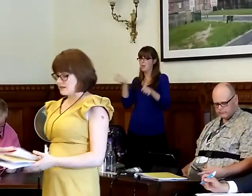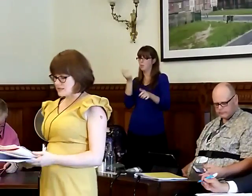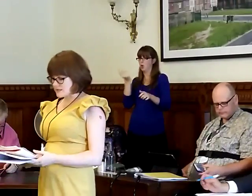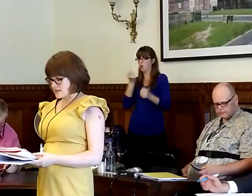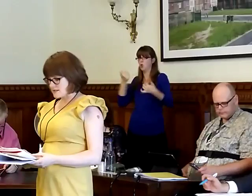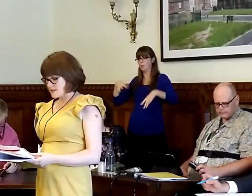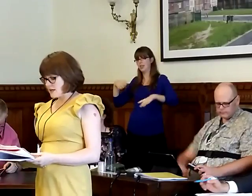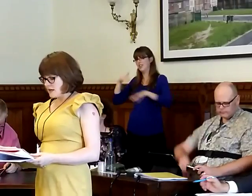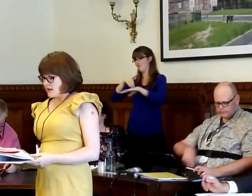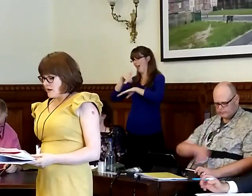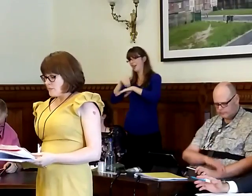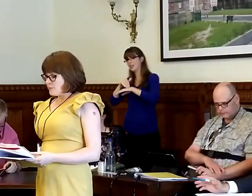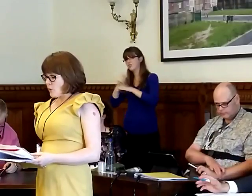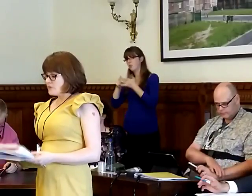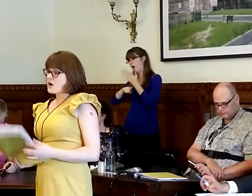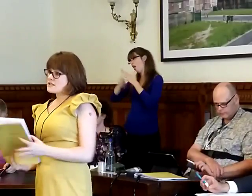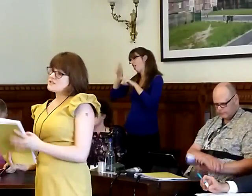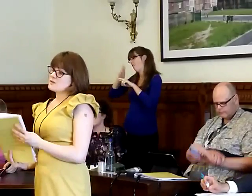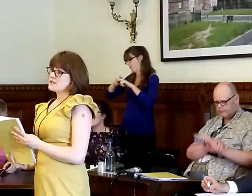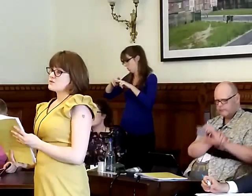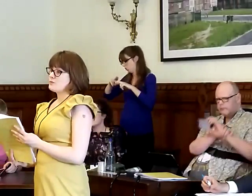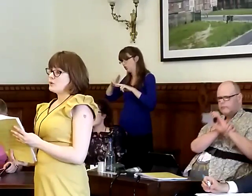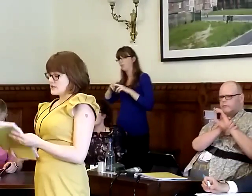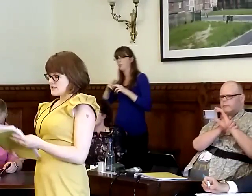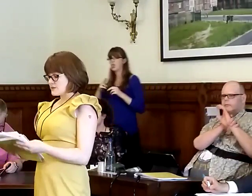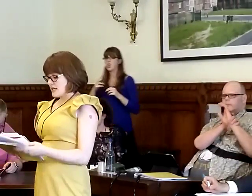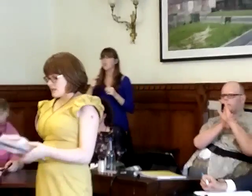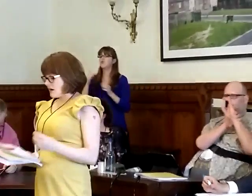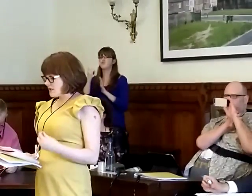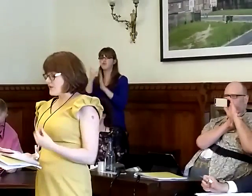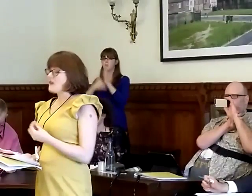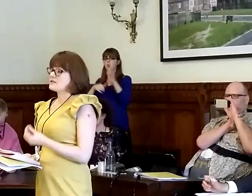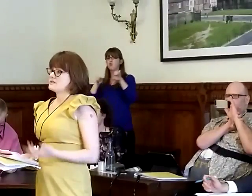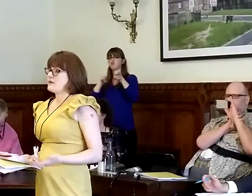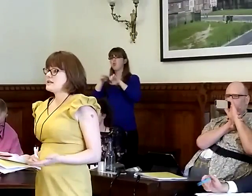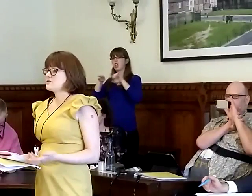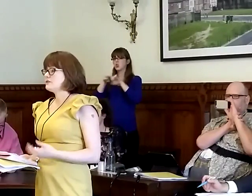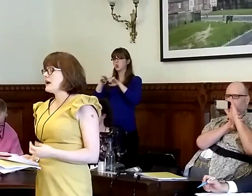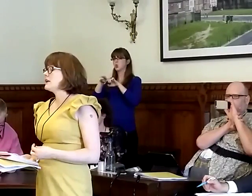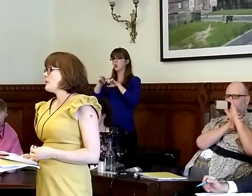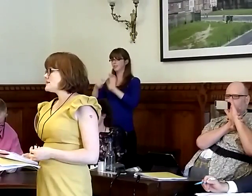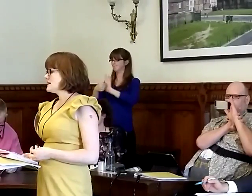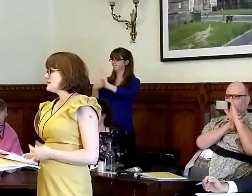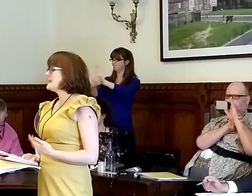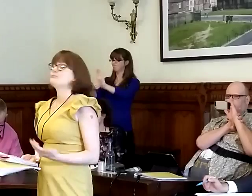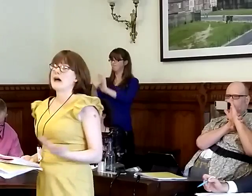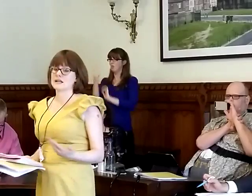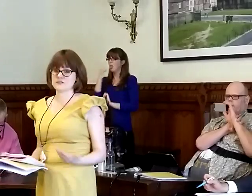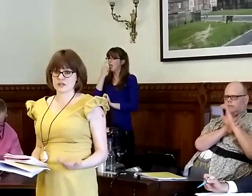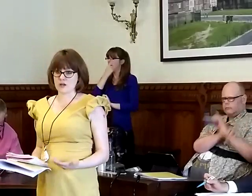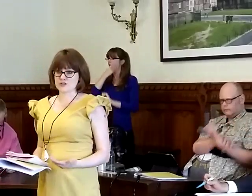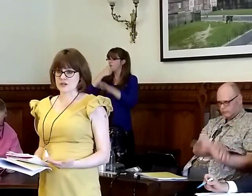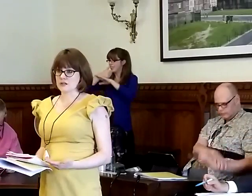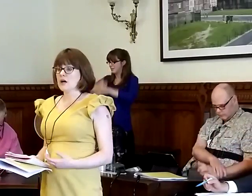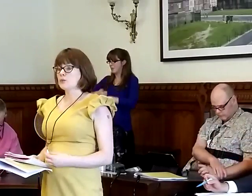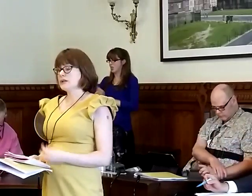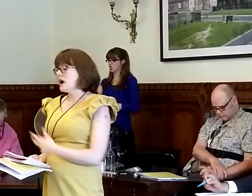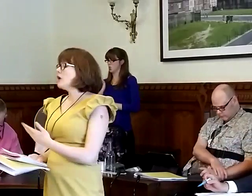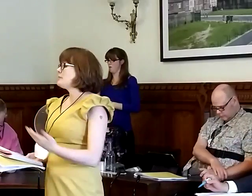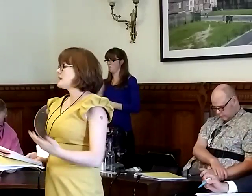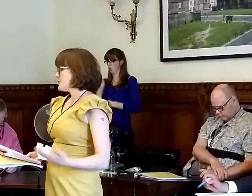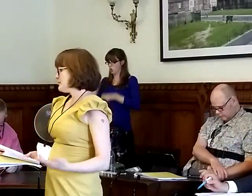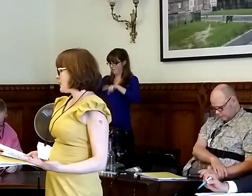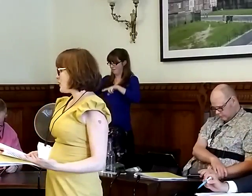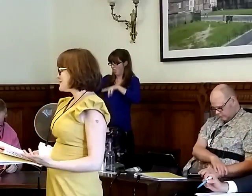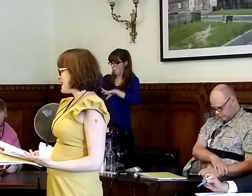your lived experiences. What we tried to do with this report is to present a kind of evidence base for evaluating the impact of the closure.